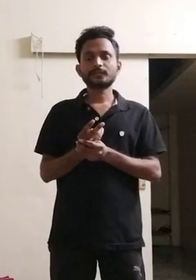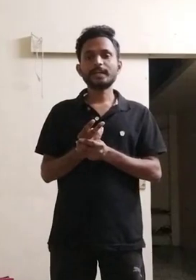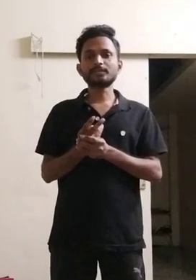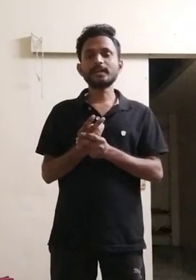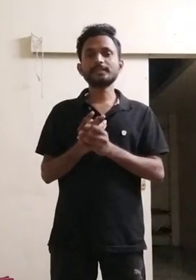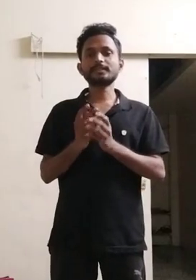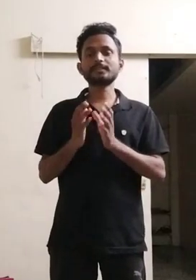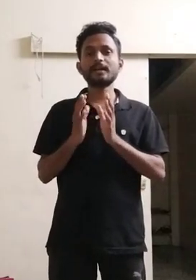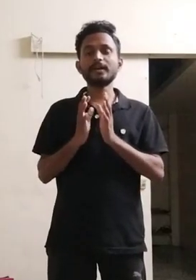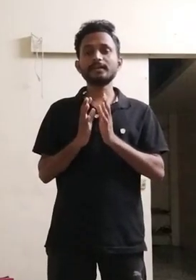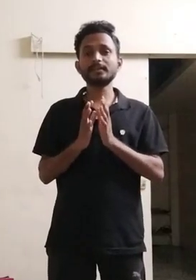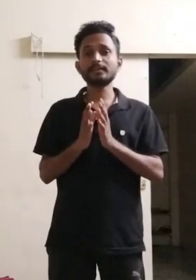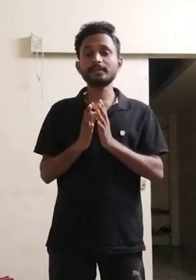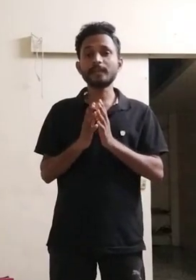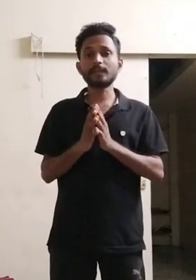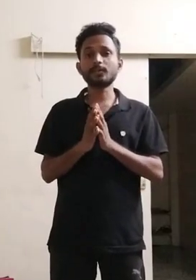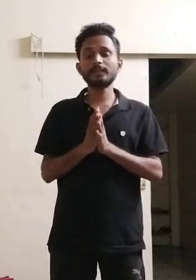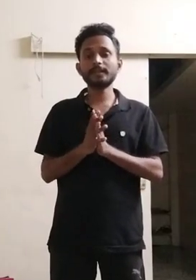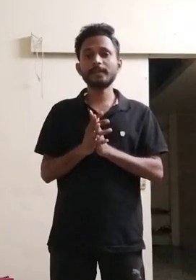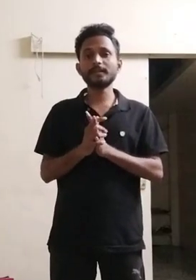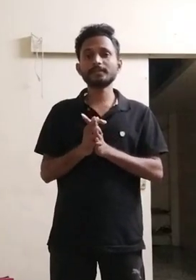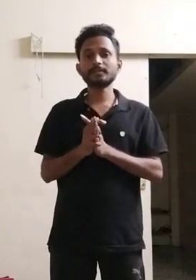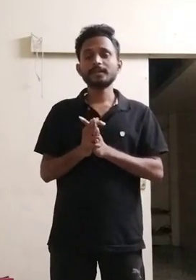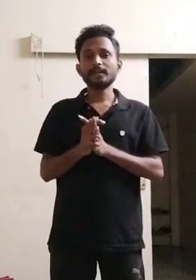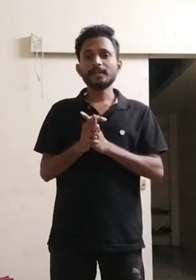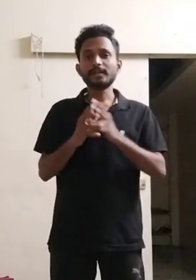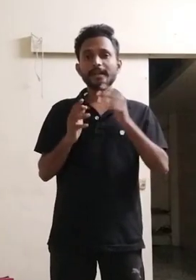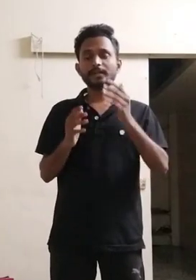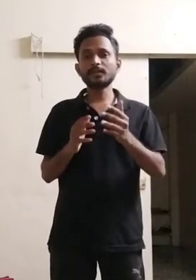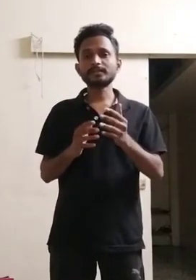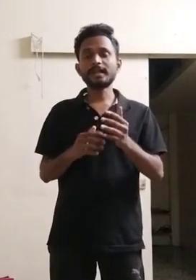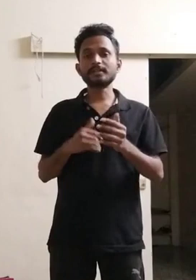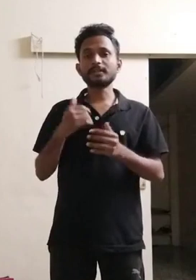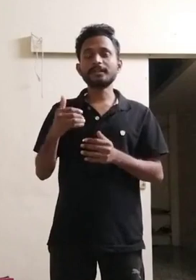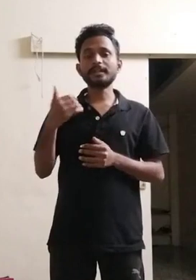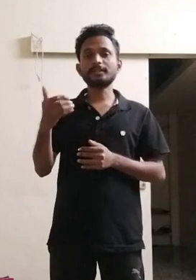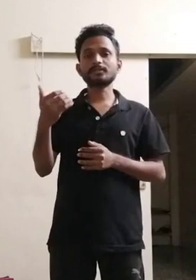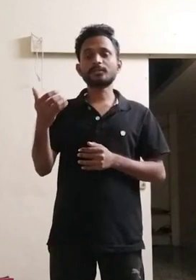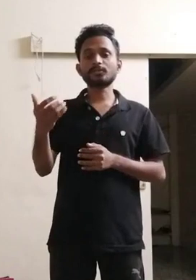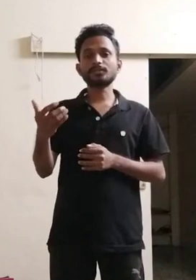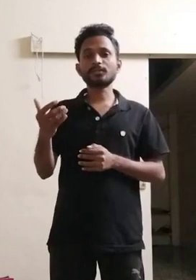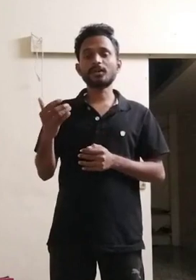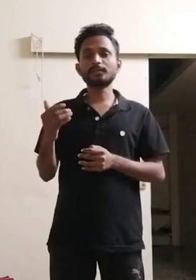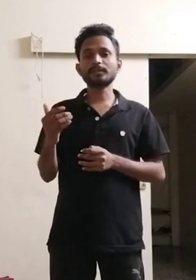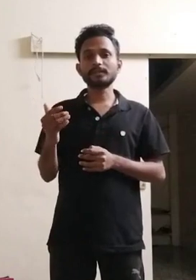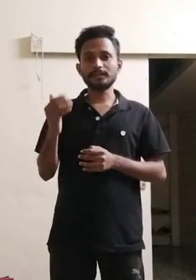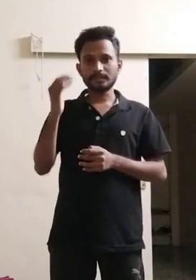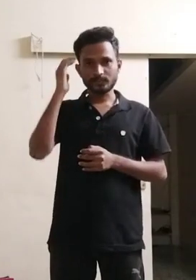That's why is the Java is a platform independence. Write once and run any processor of the